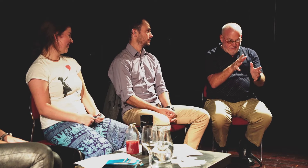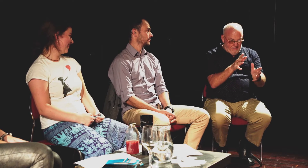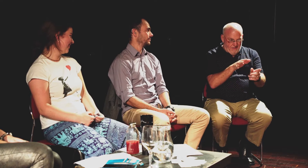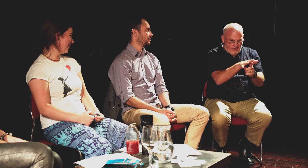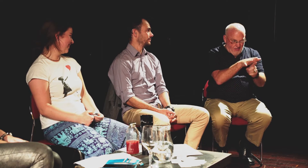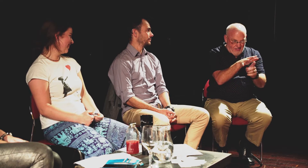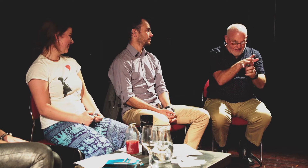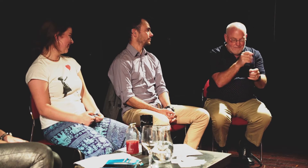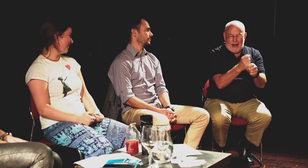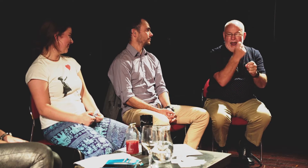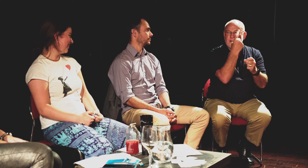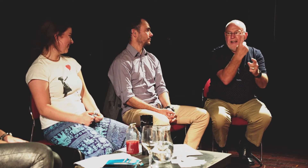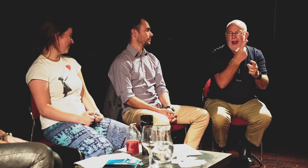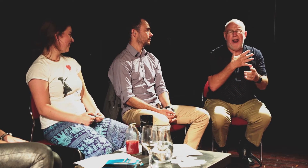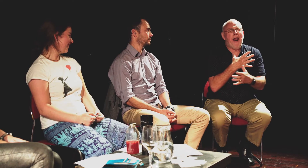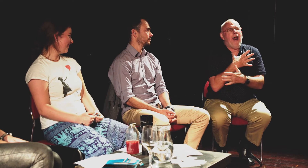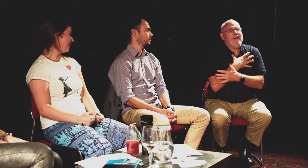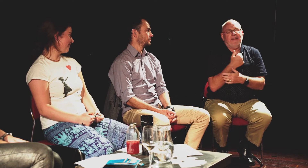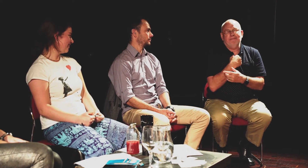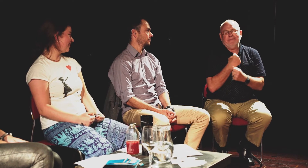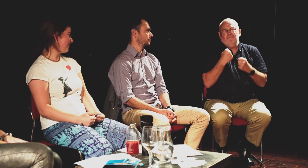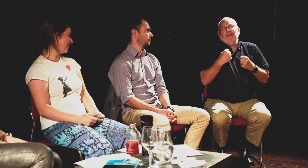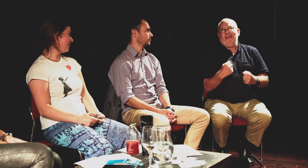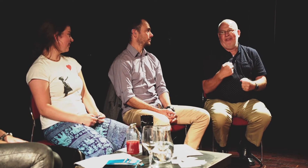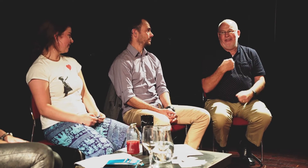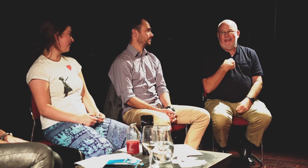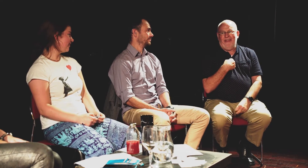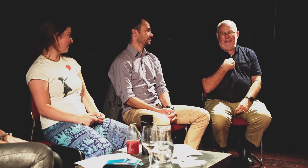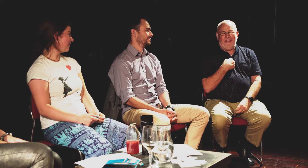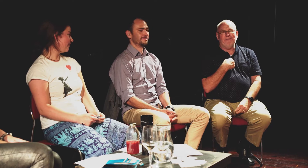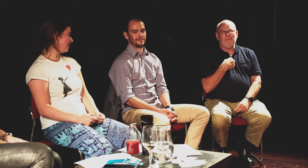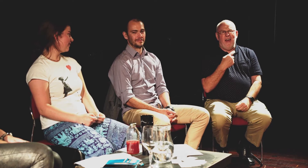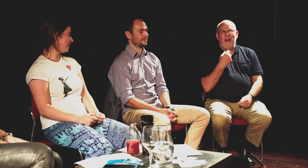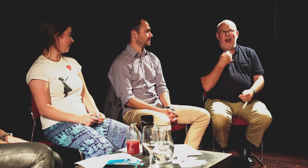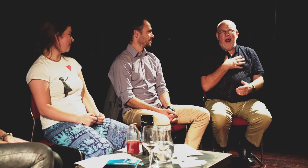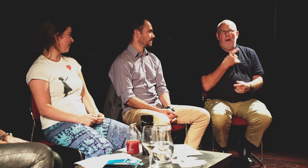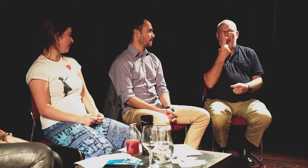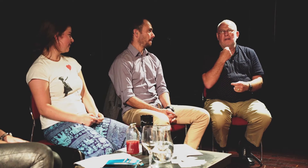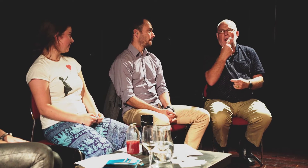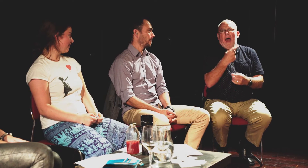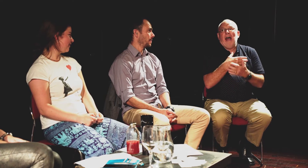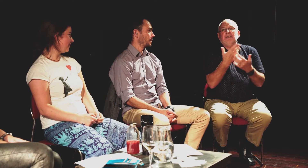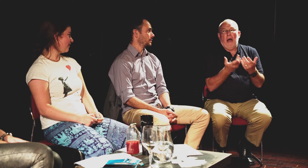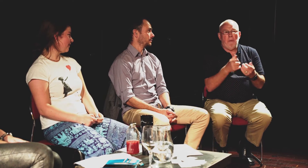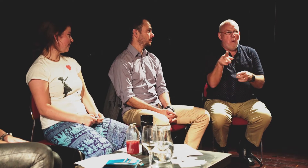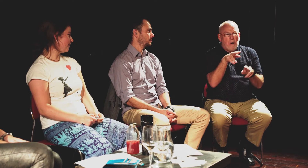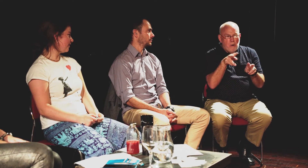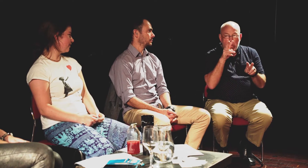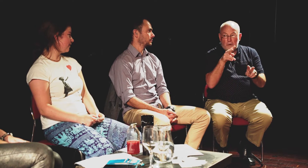And then they get nervous about what's going on till they can understand. So I love that. I love that strength of being able to change frequently. And one day,